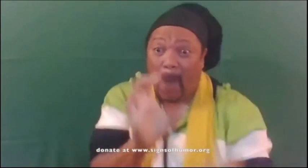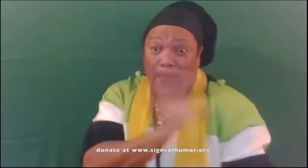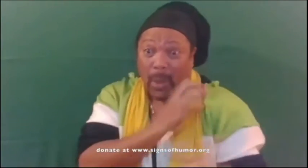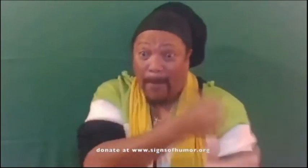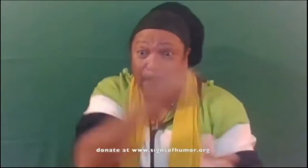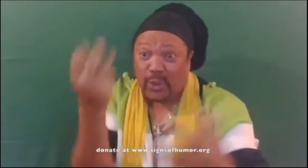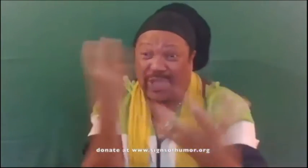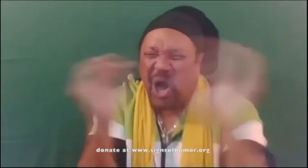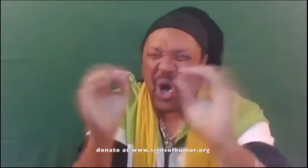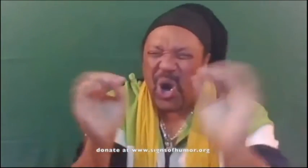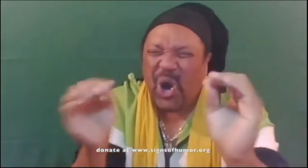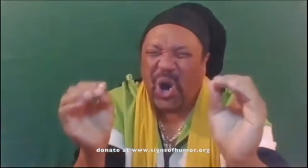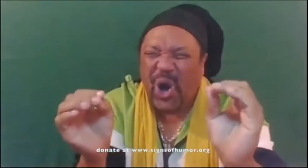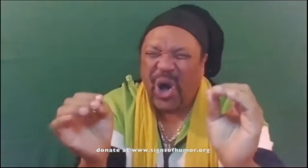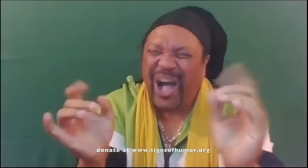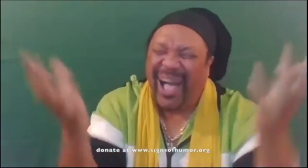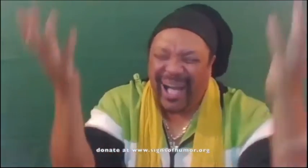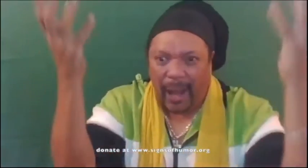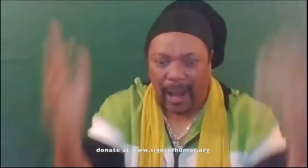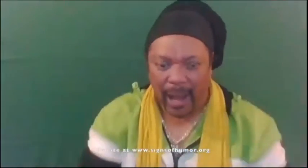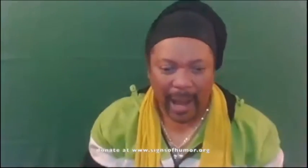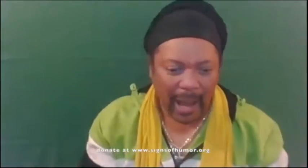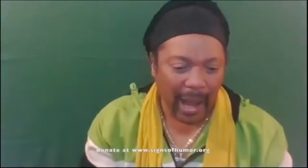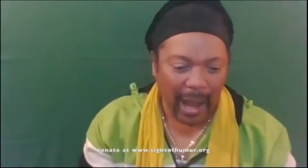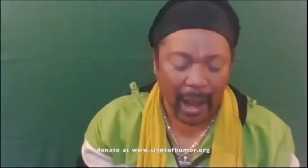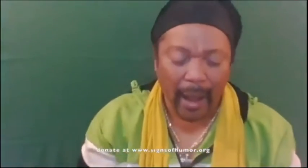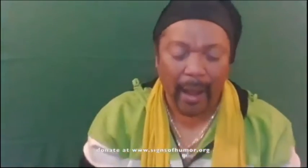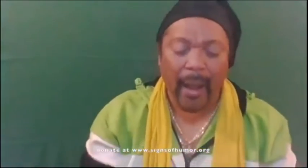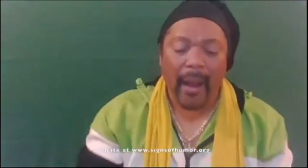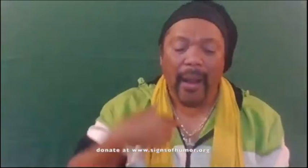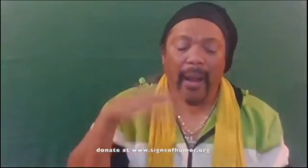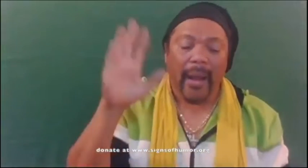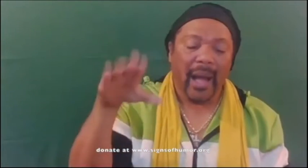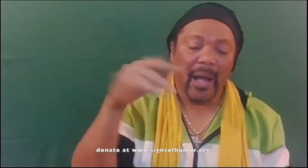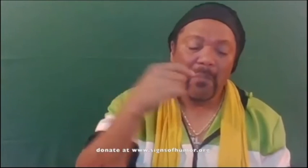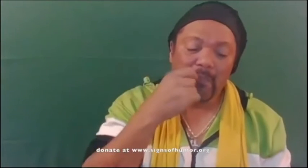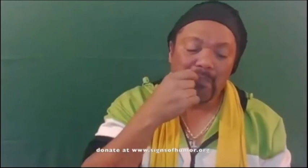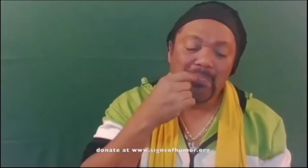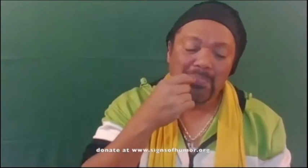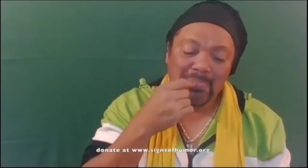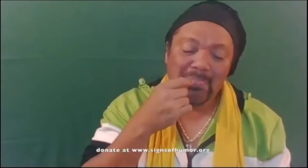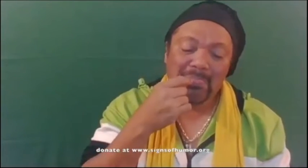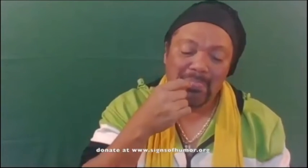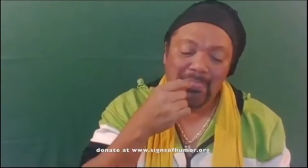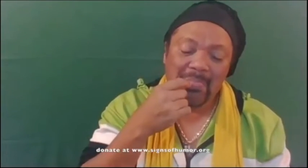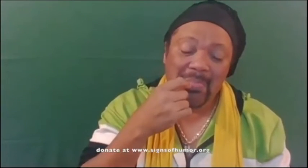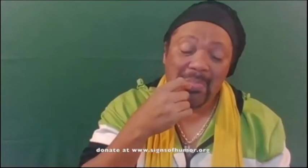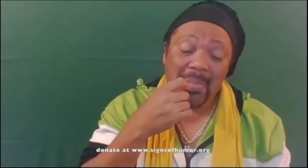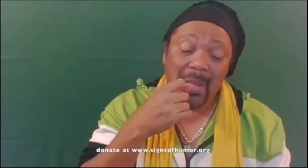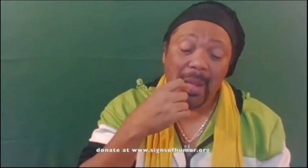break. Don't worry about that. They ain't gonna put you in an interpreter jail. File a little weak ass ethical complaint against you at the RD. Don't do that. Don't worry about that. Don't